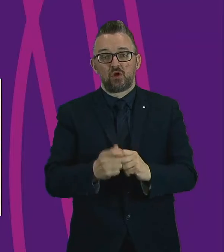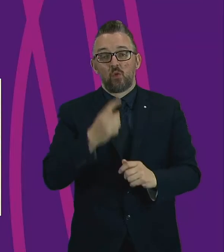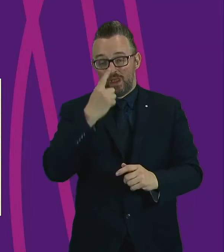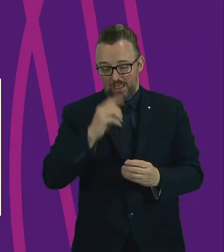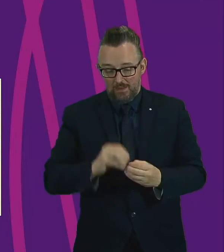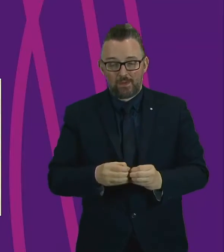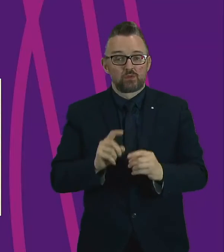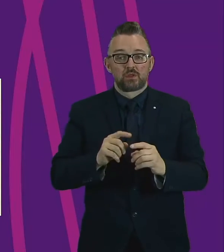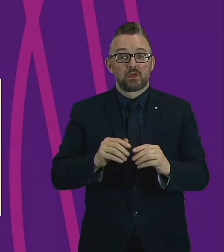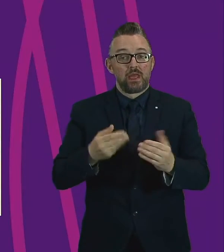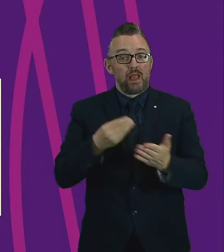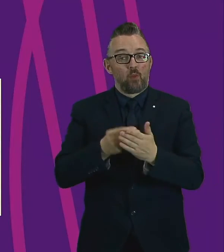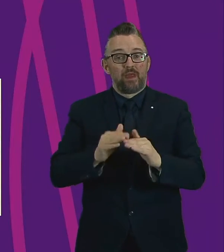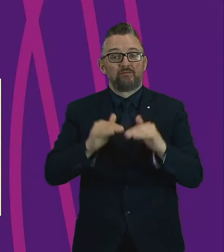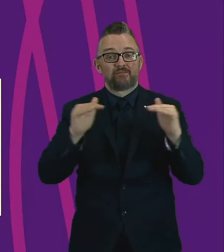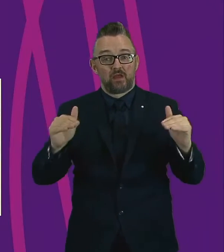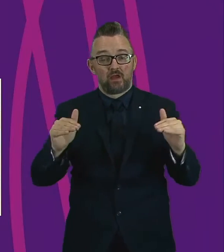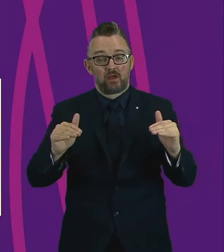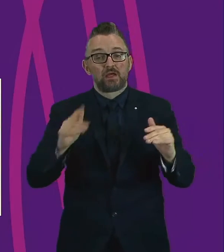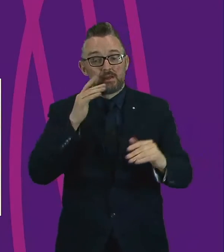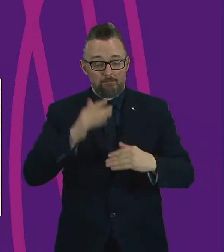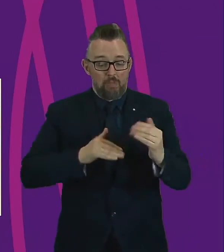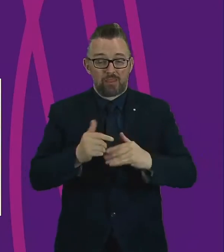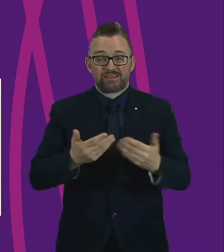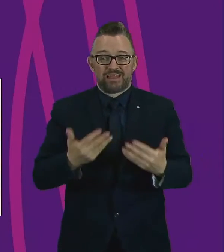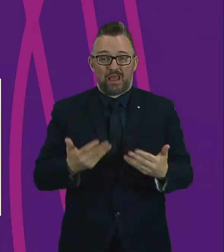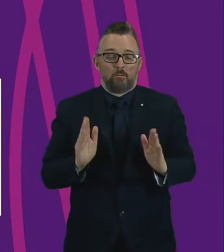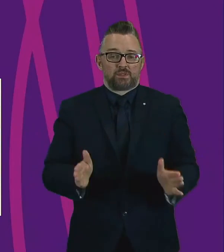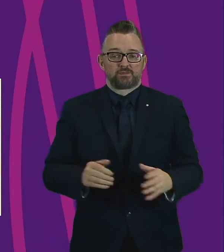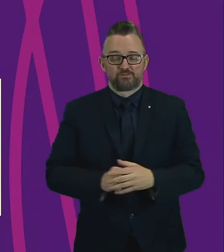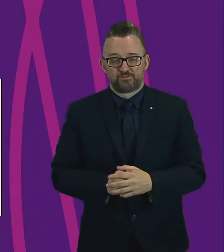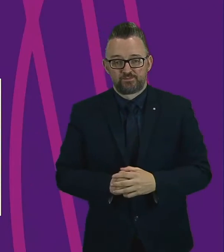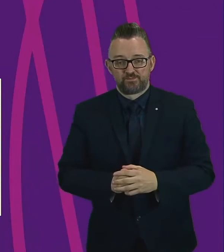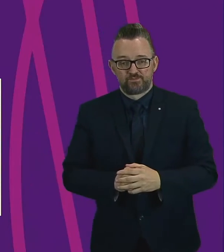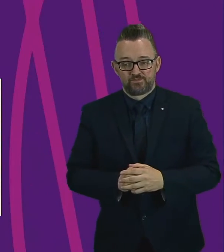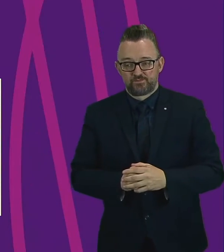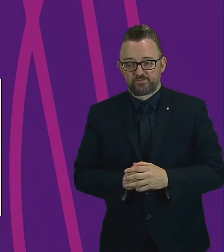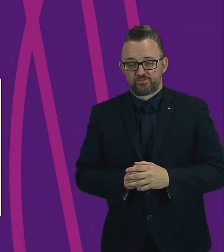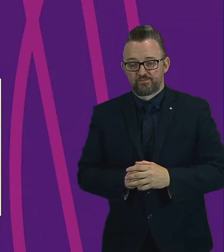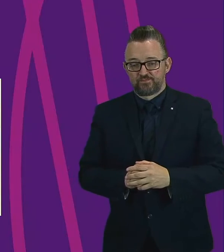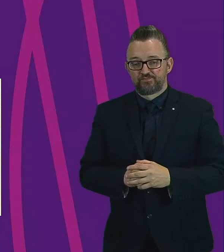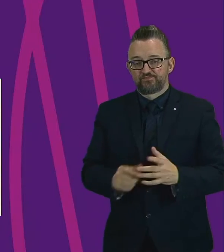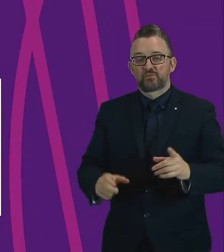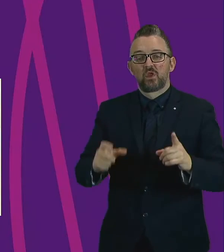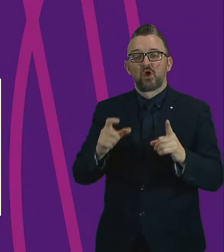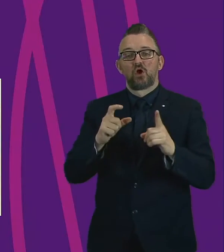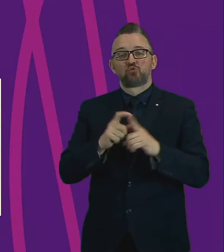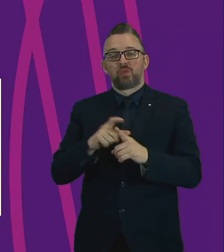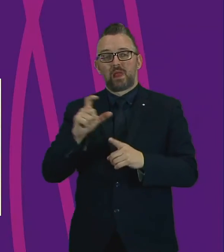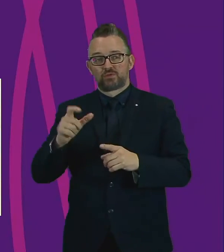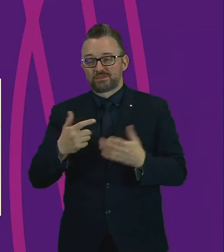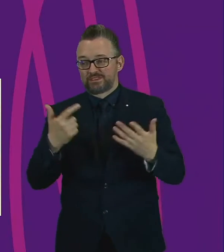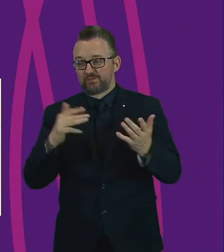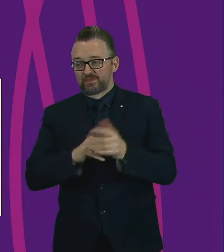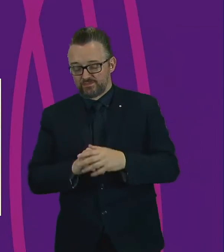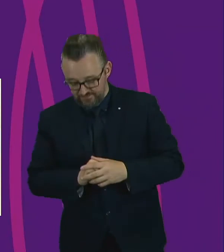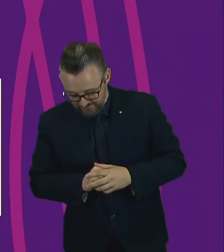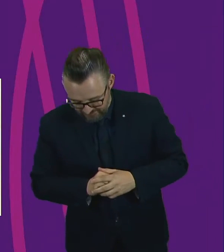and we need to start building that now. Thank you very much. Now call Donald Cameron to close to the Conservatives. 7 minutes, please, Mr